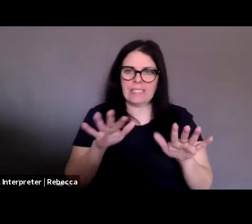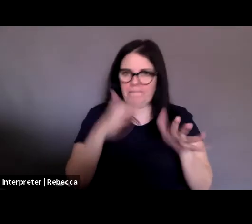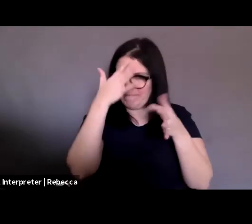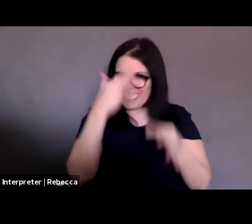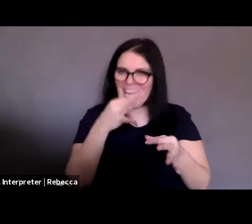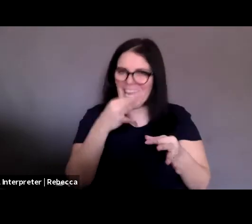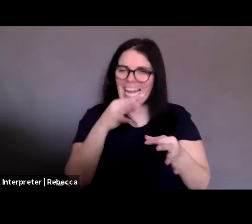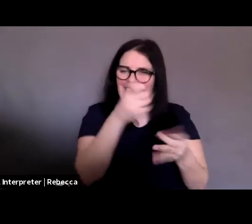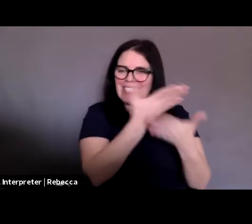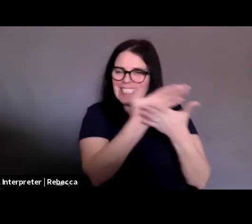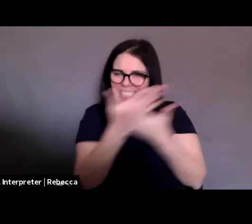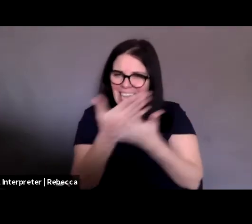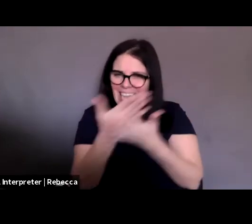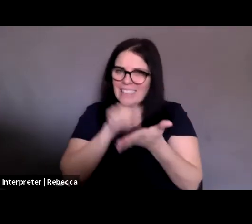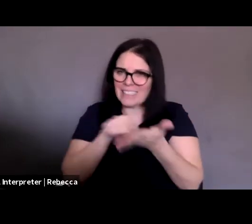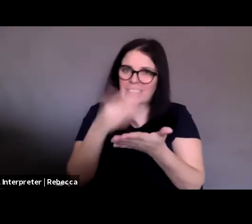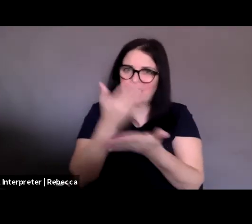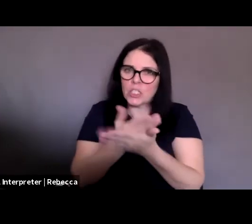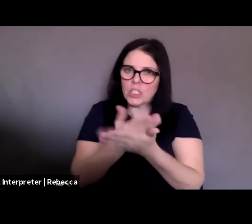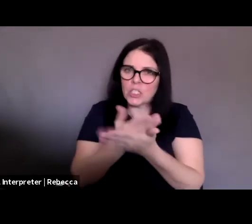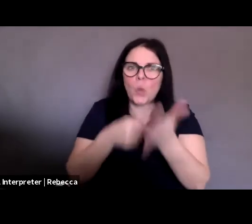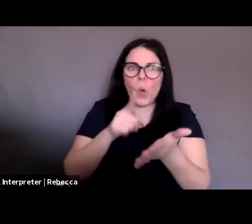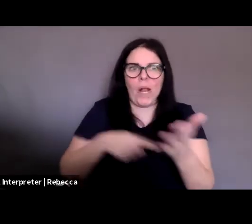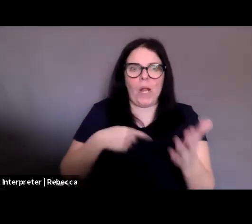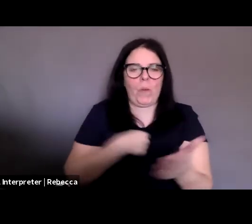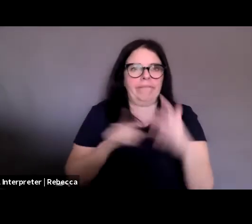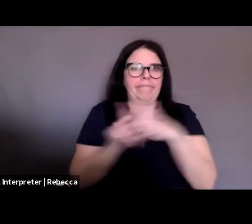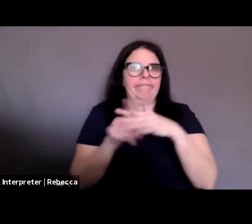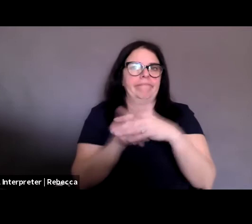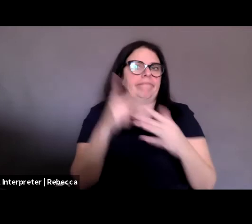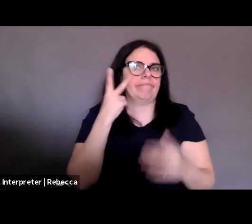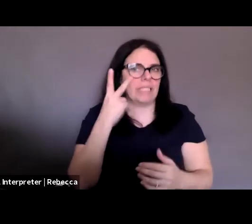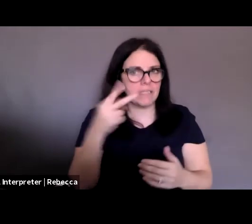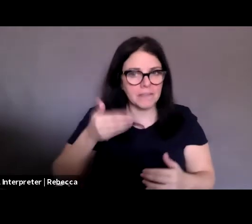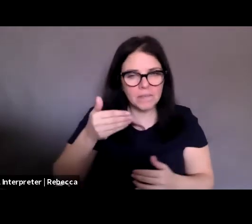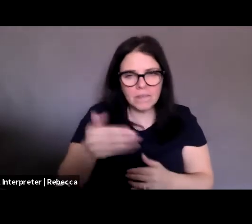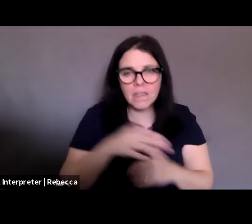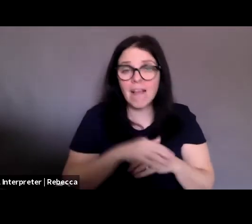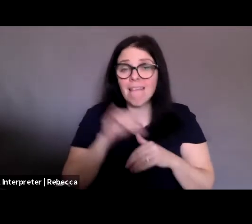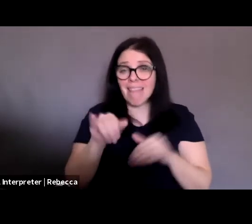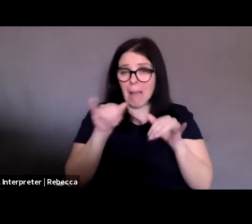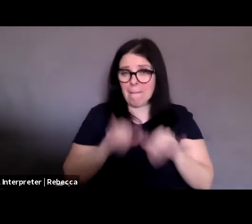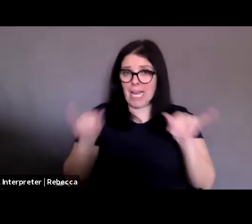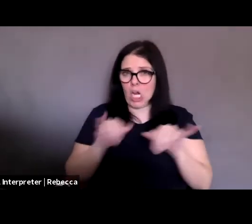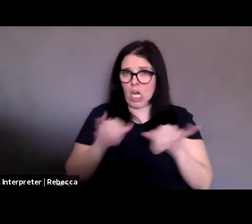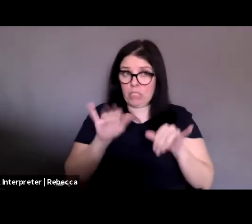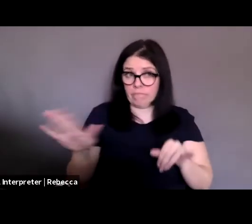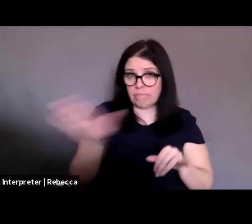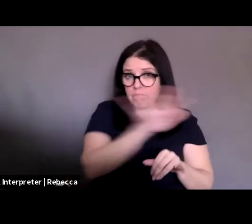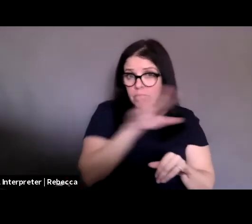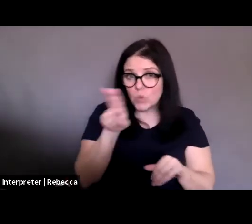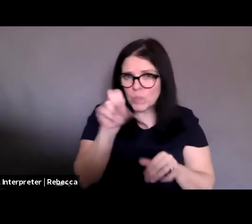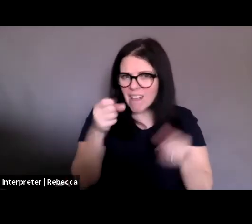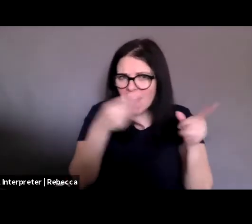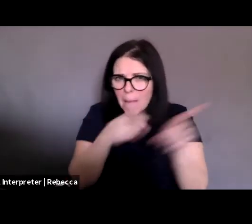to demonstrate whether what we were seeing anecdotally at that point was actually a systematic pattern across the country or not, and hoping that